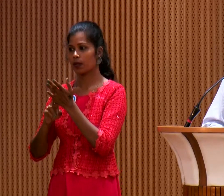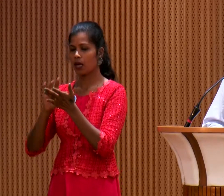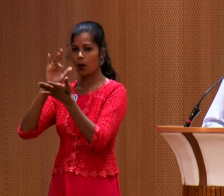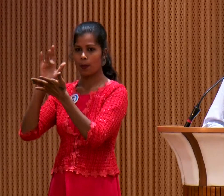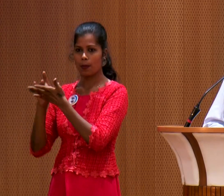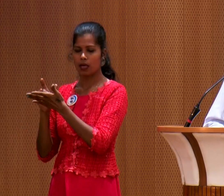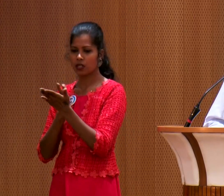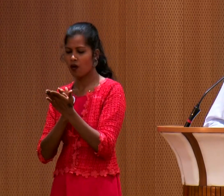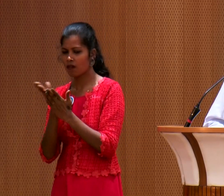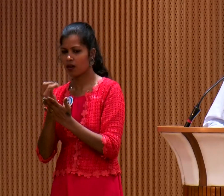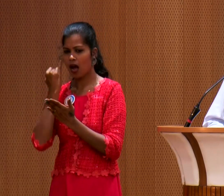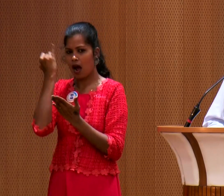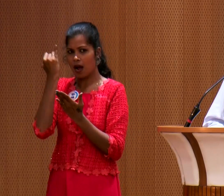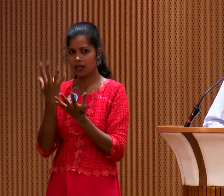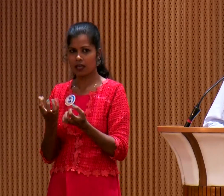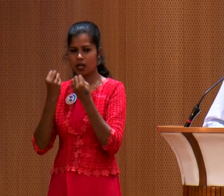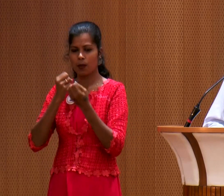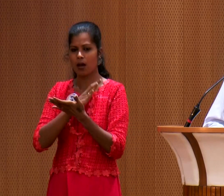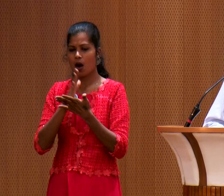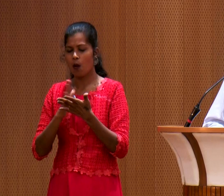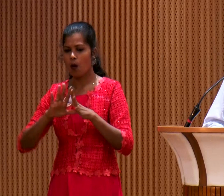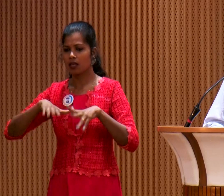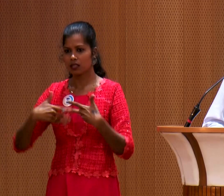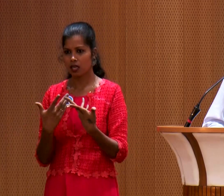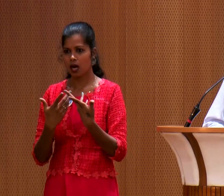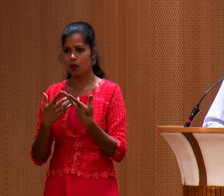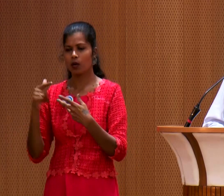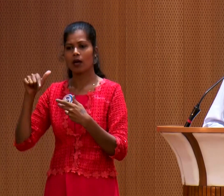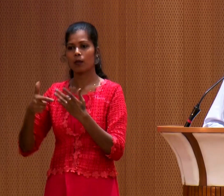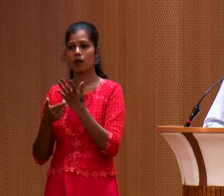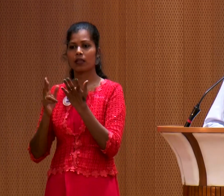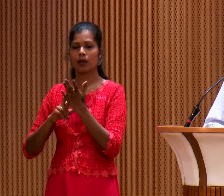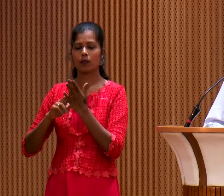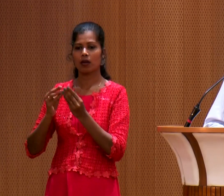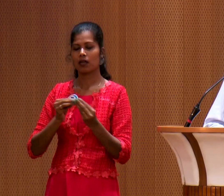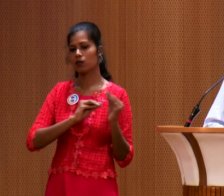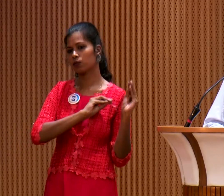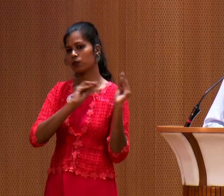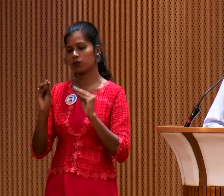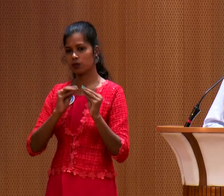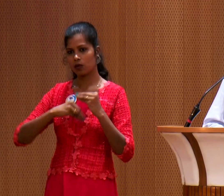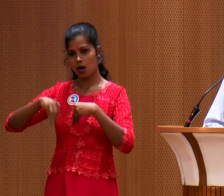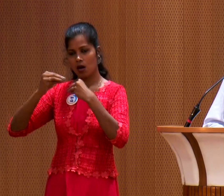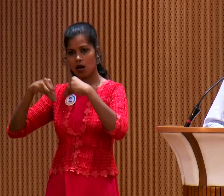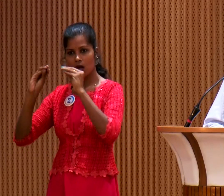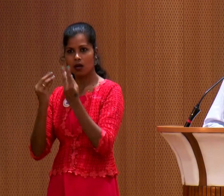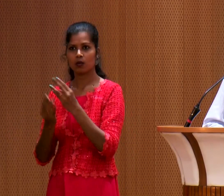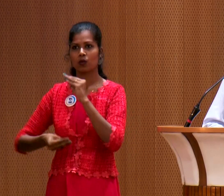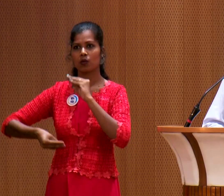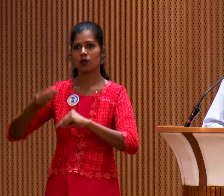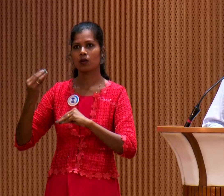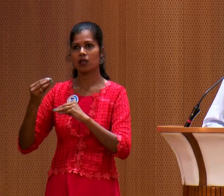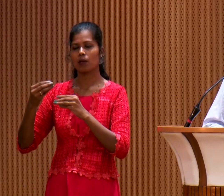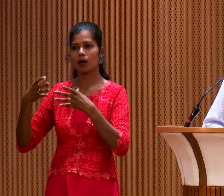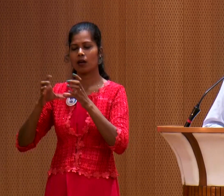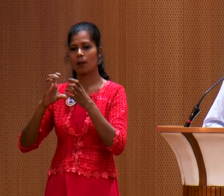found a way to wash the pith, and today it's the largest item of export under the